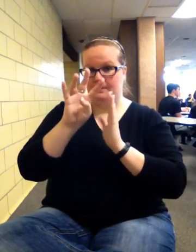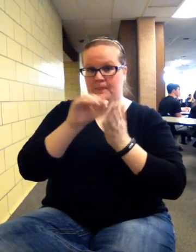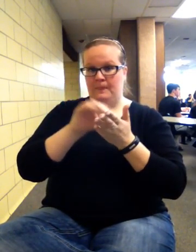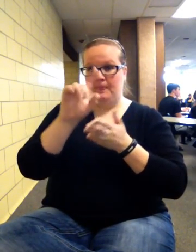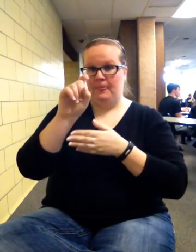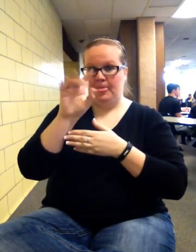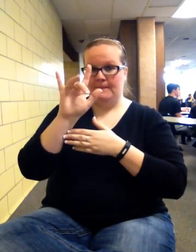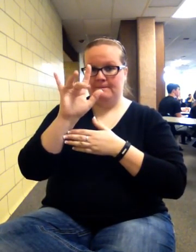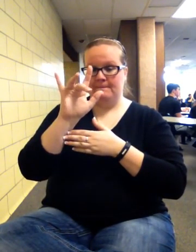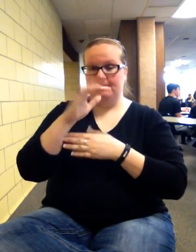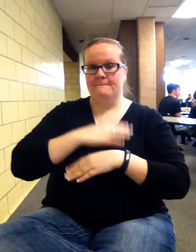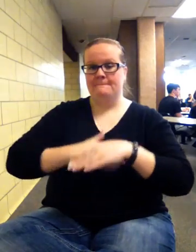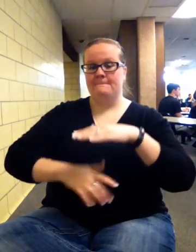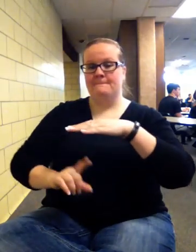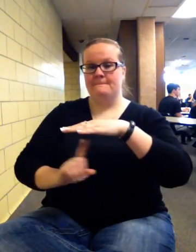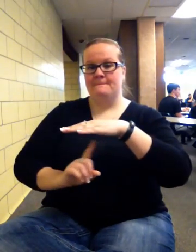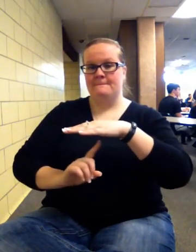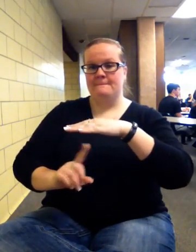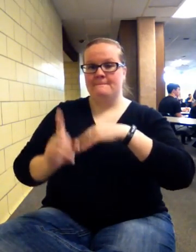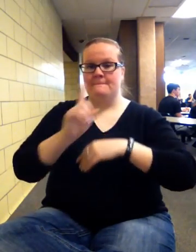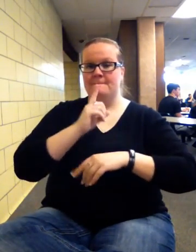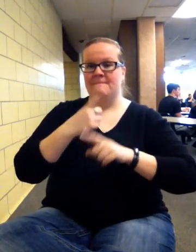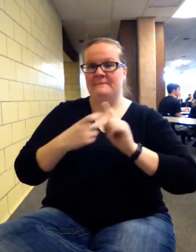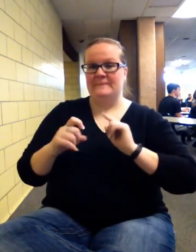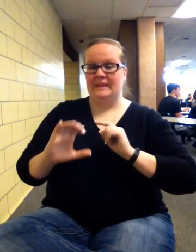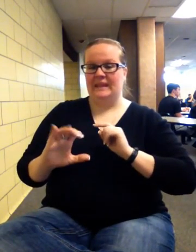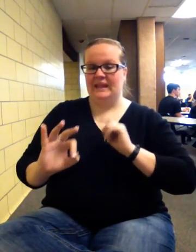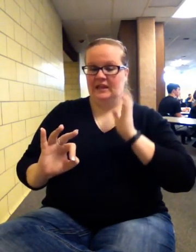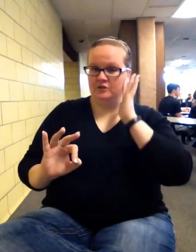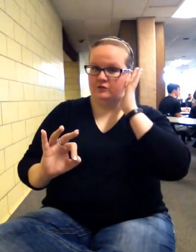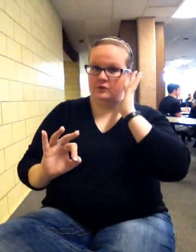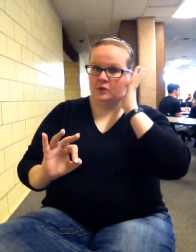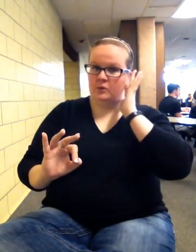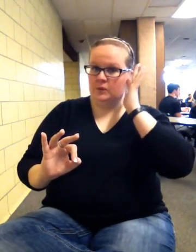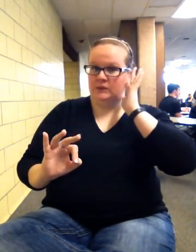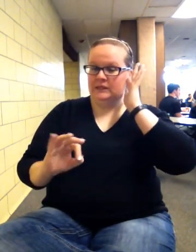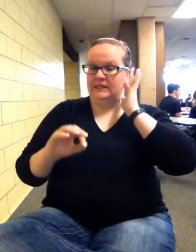My denominator is coming from the cash flow that was in the fifth year.